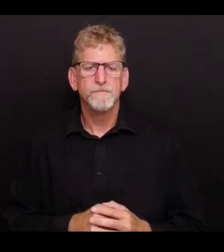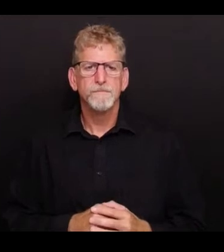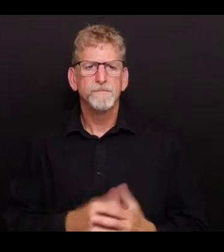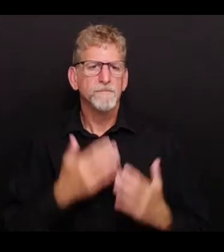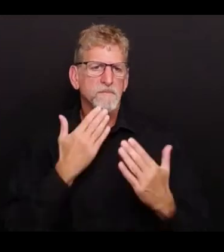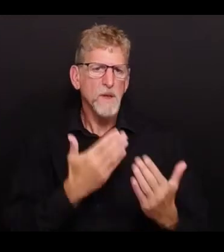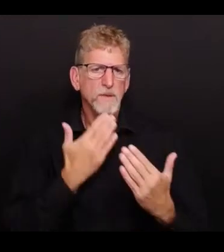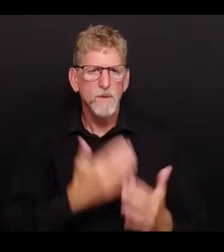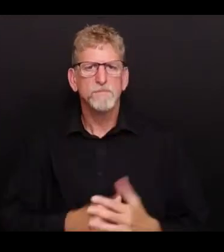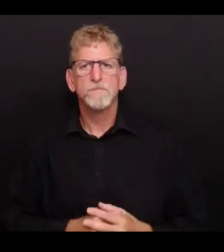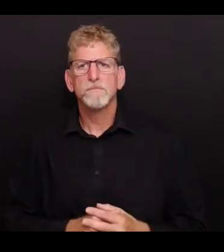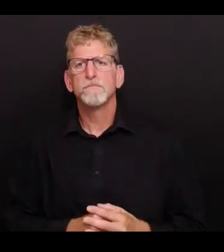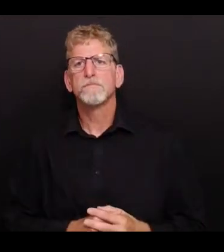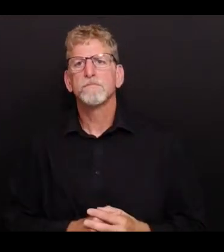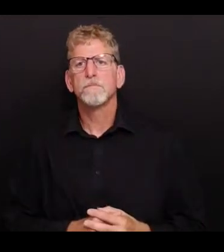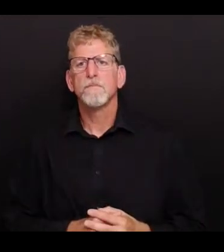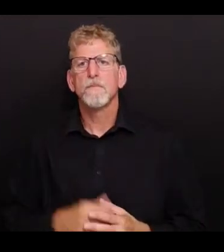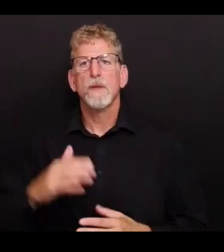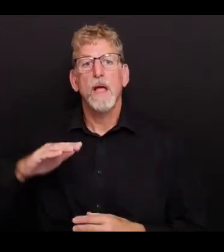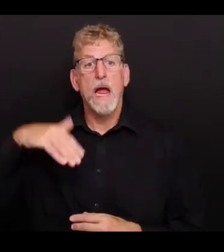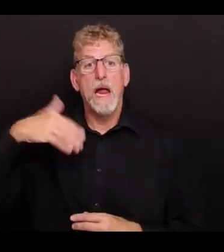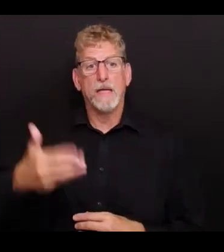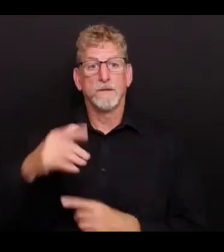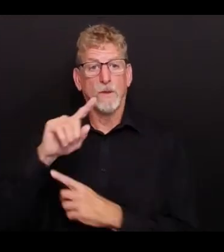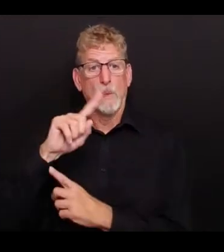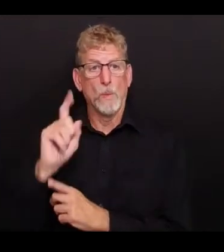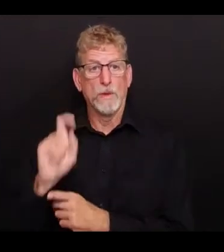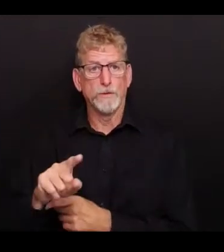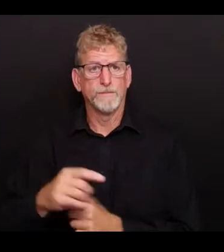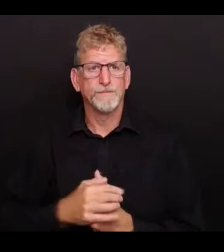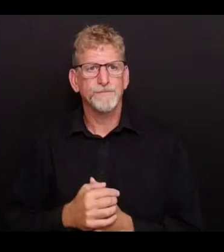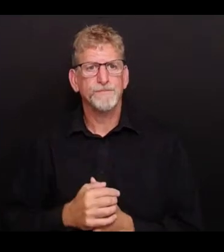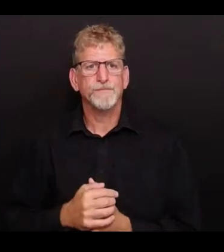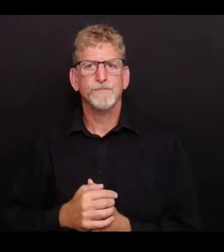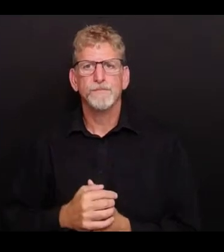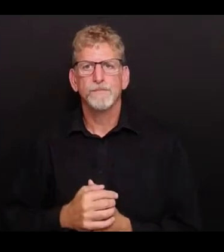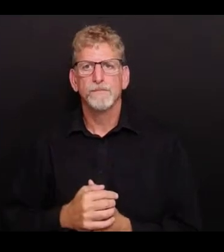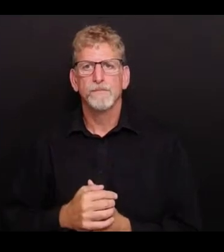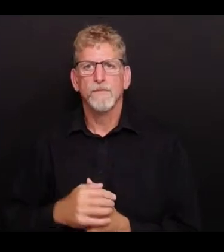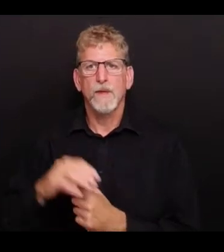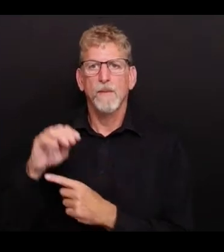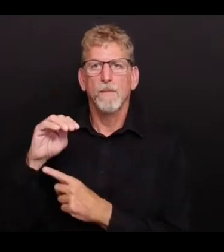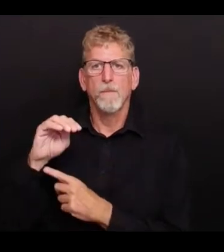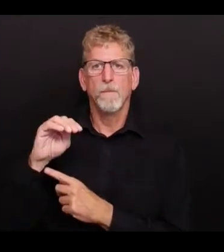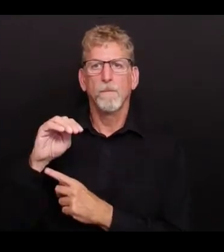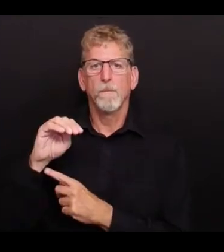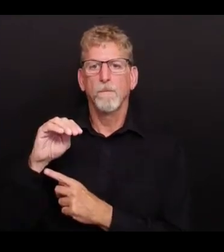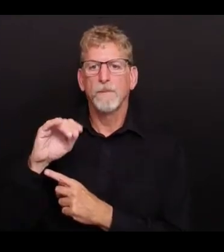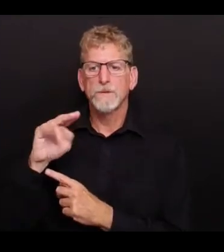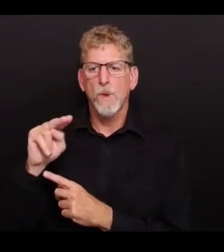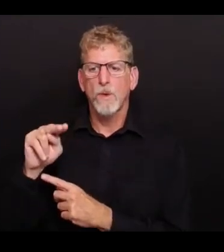Next question comes from the line of Catherine Richards from Minnesota Public Radio. Your line is open.